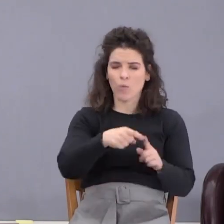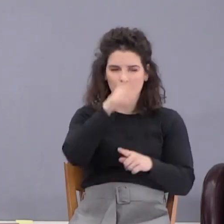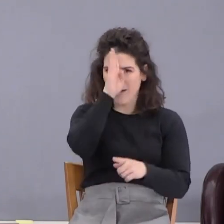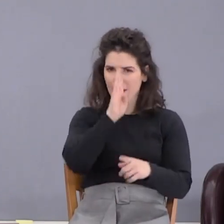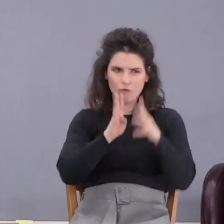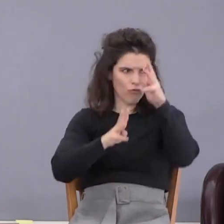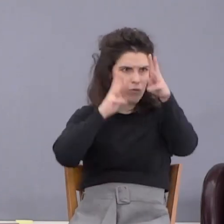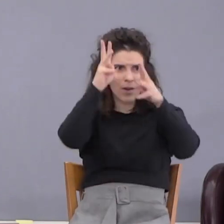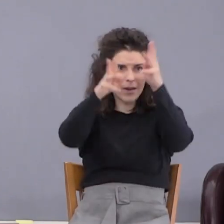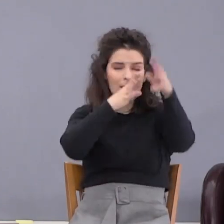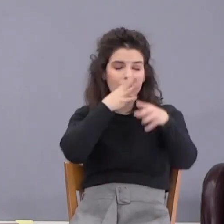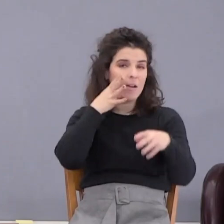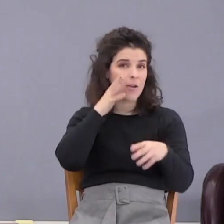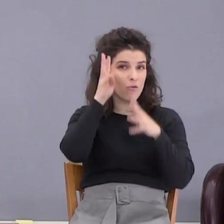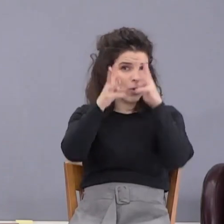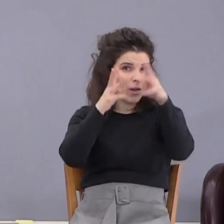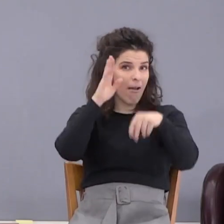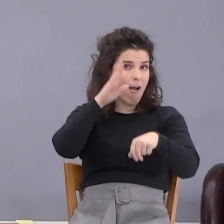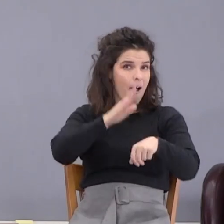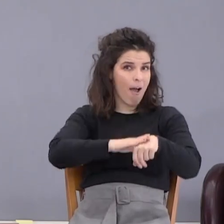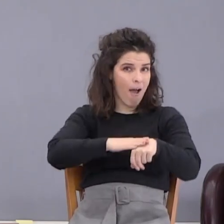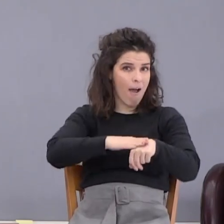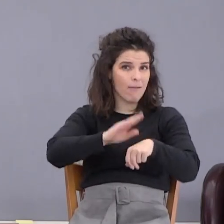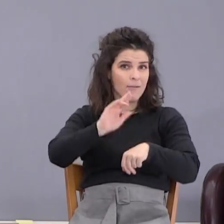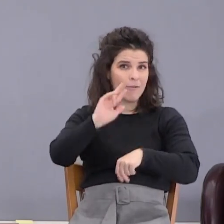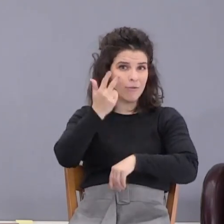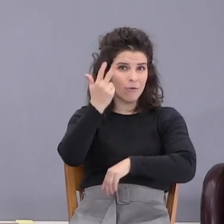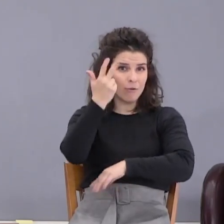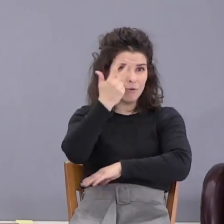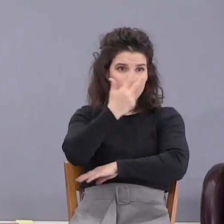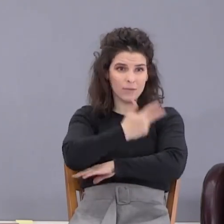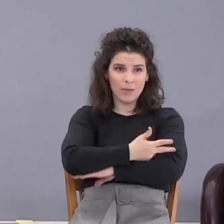he created it on the third day.